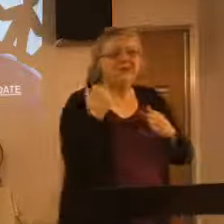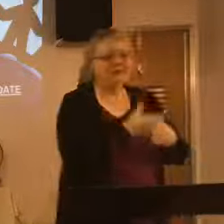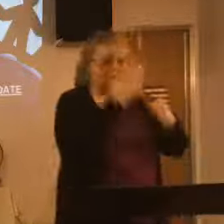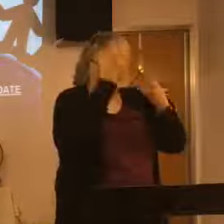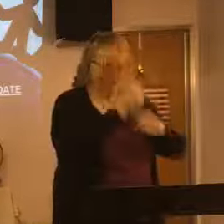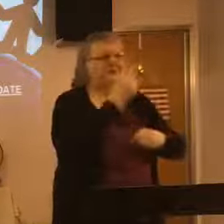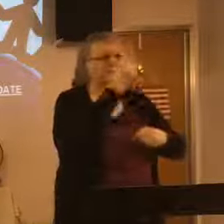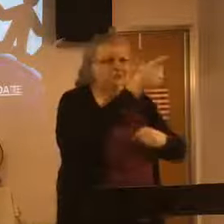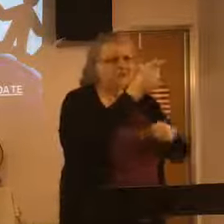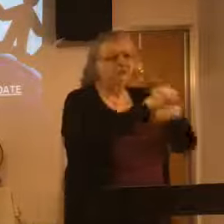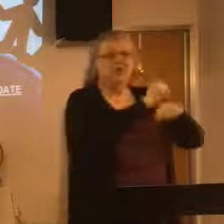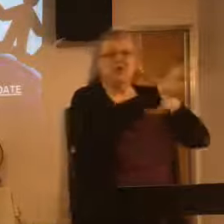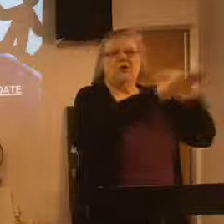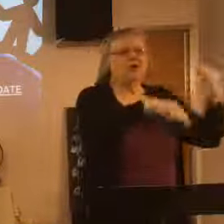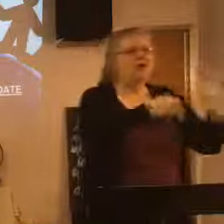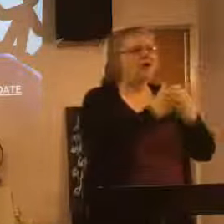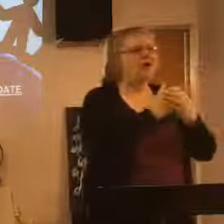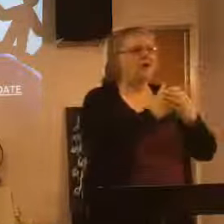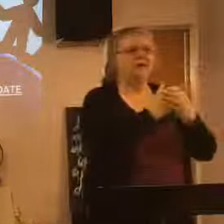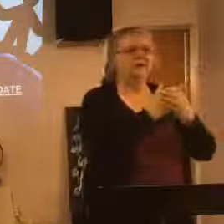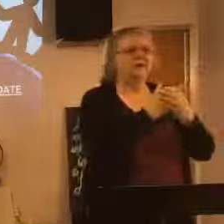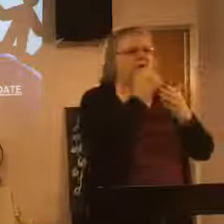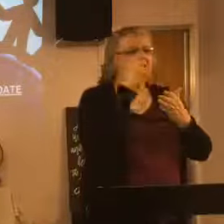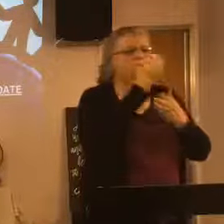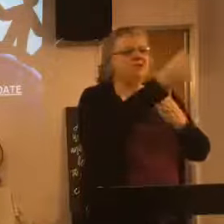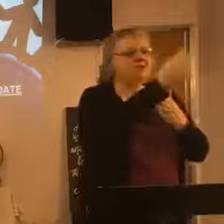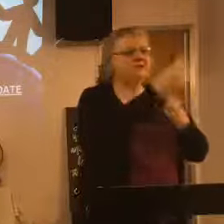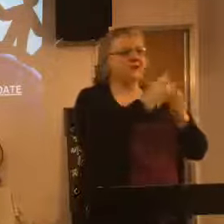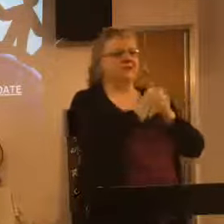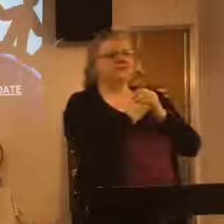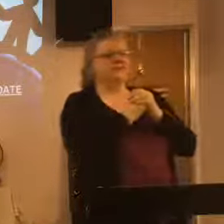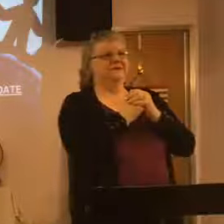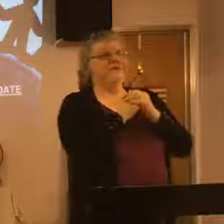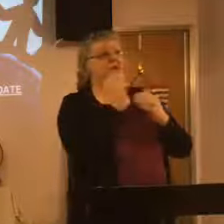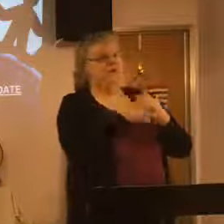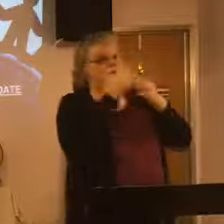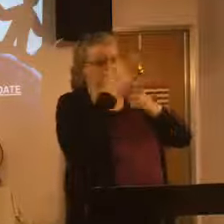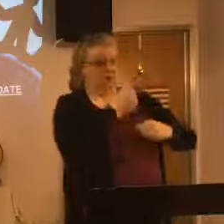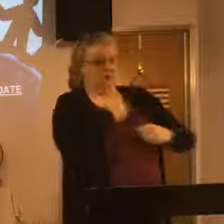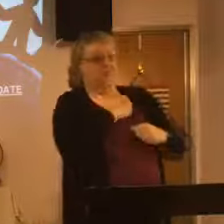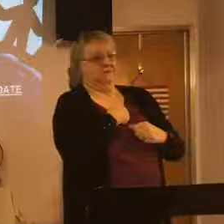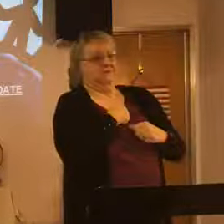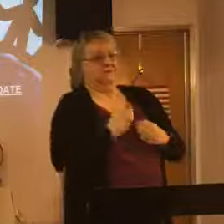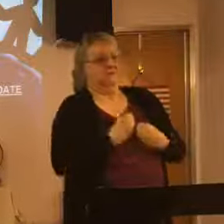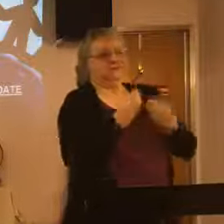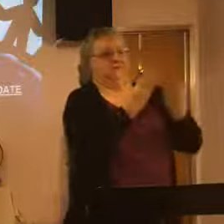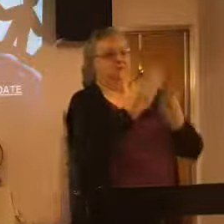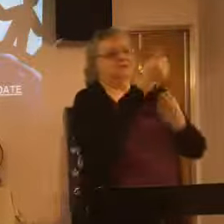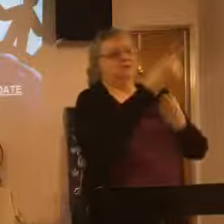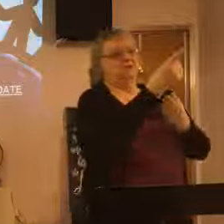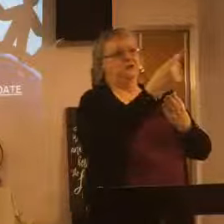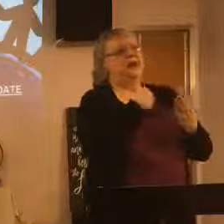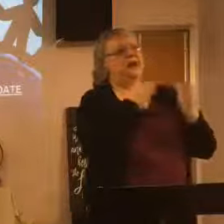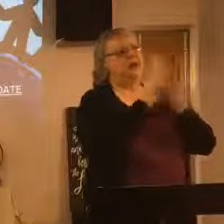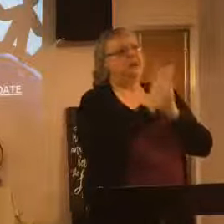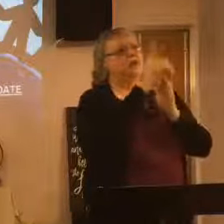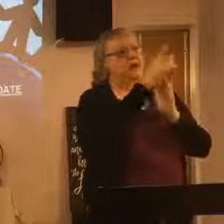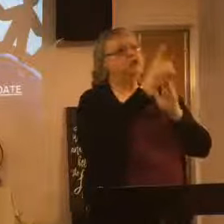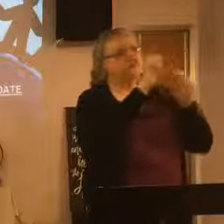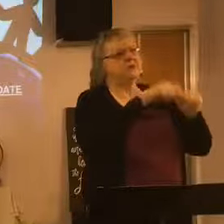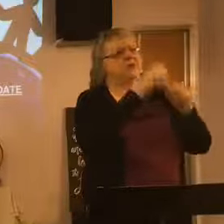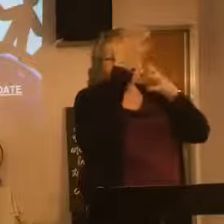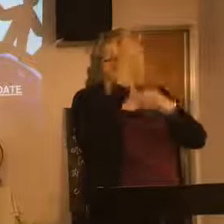it. And we trust you with our own selves. And we pray, Lord, that you can trust us to